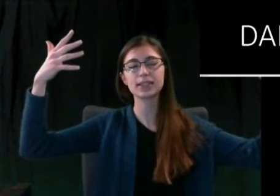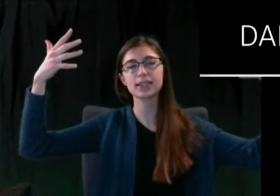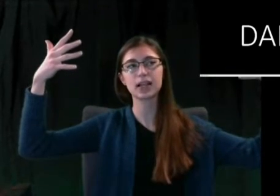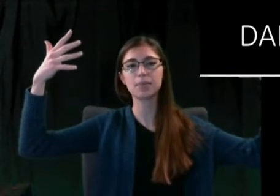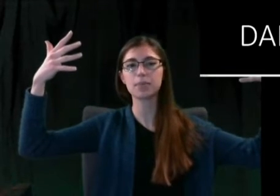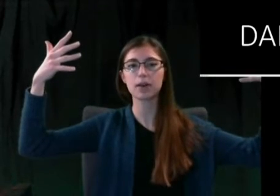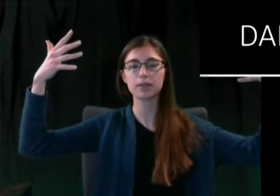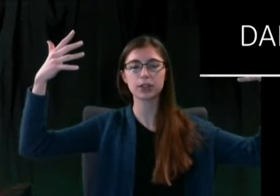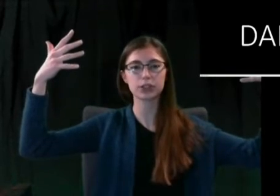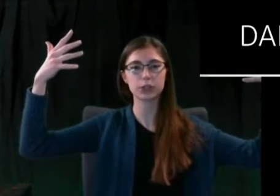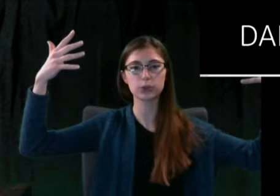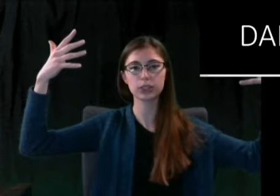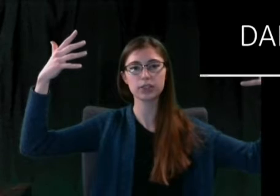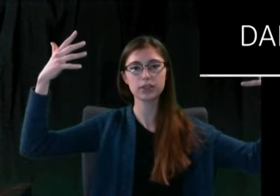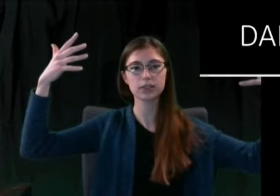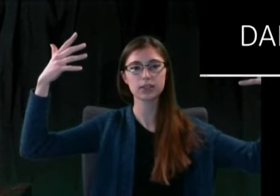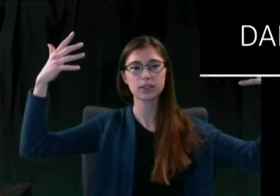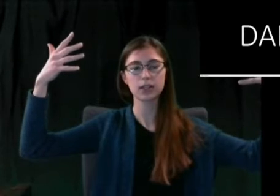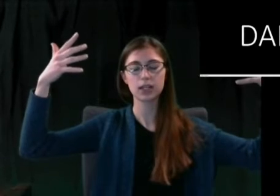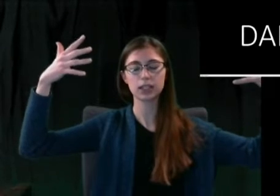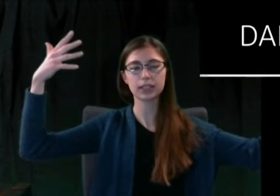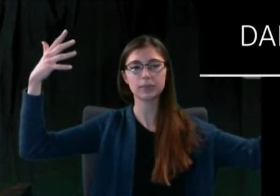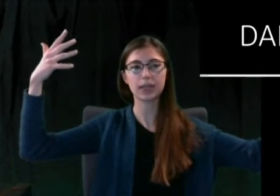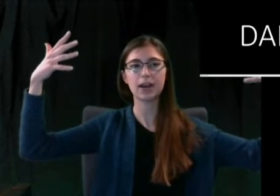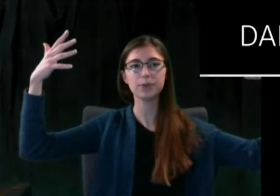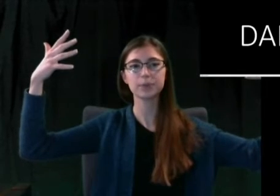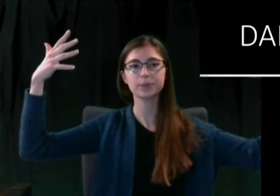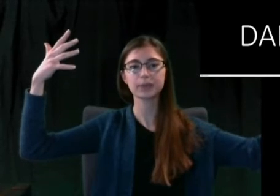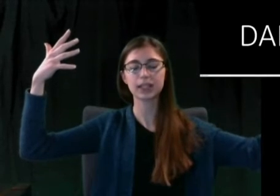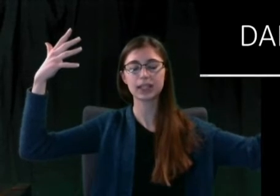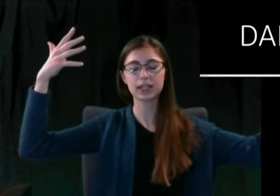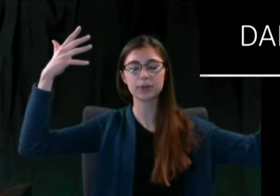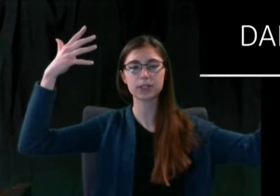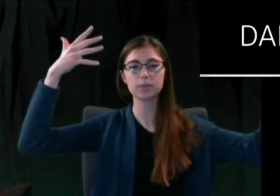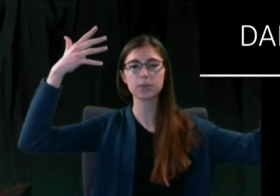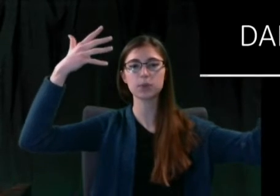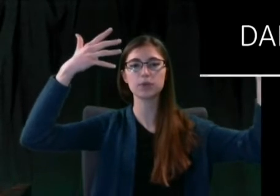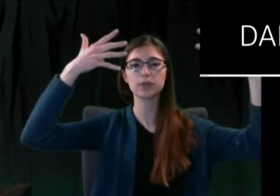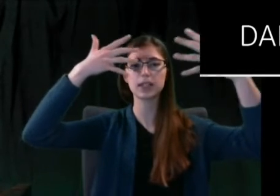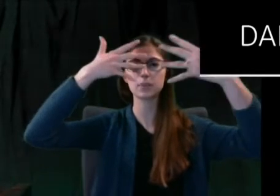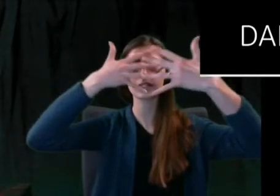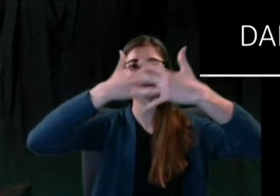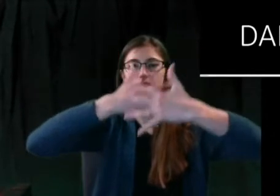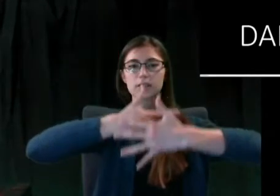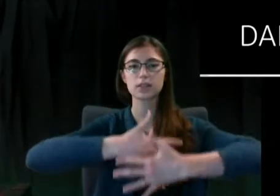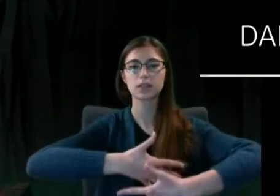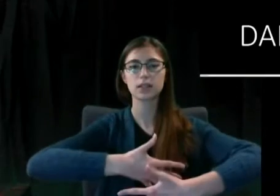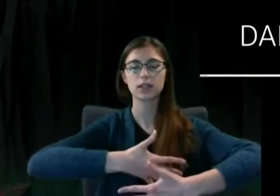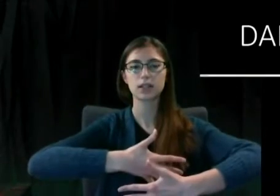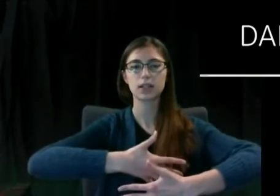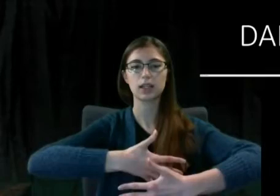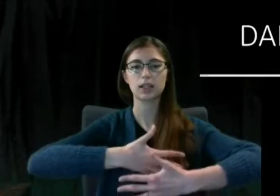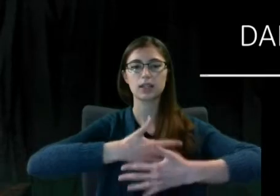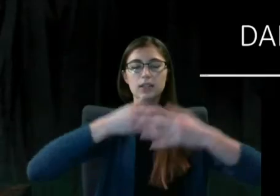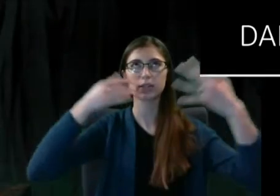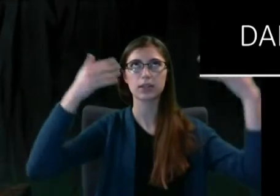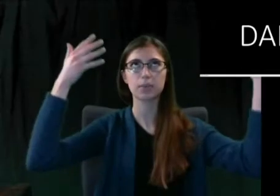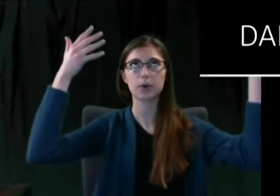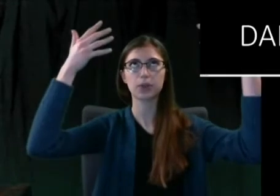up above your shoulders, a little bit out, and they are going to move inwards so they're both,